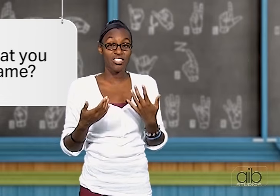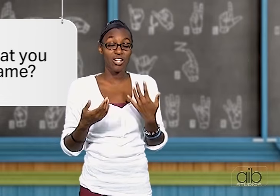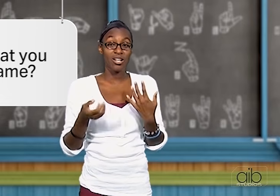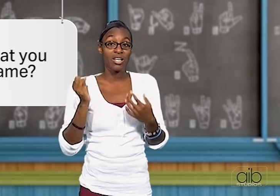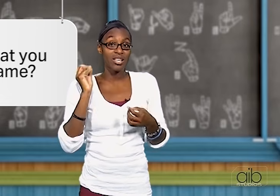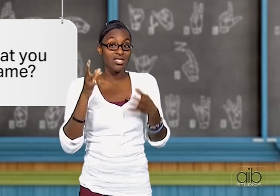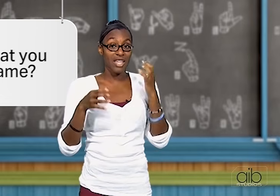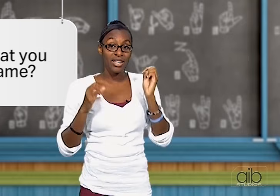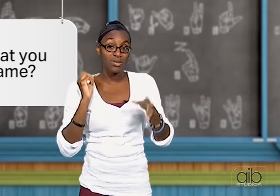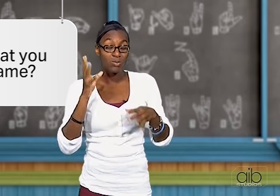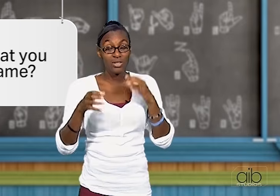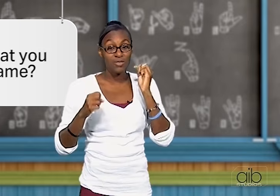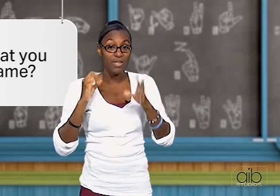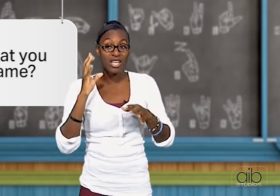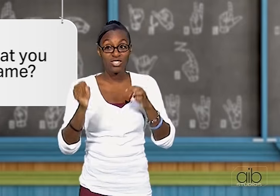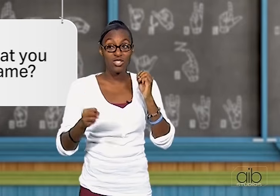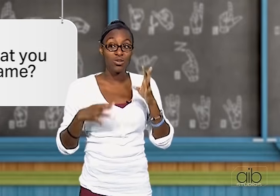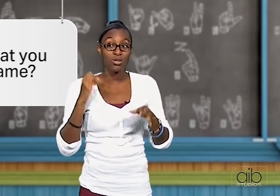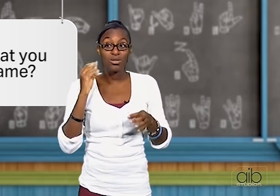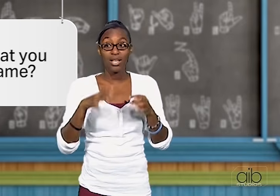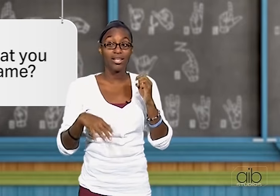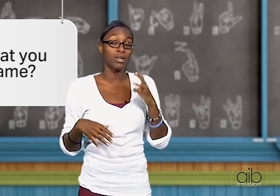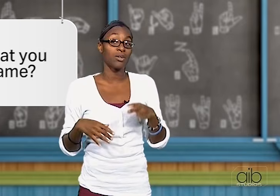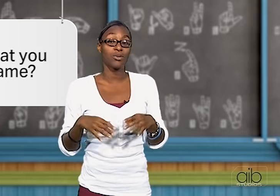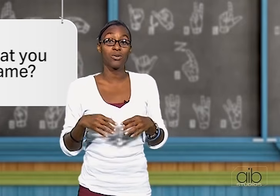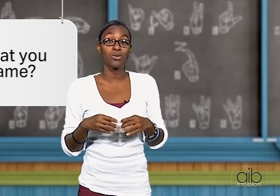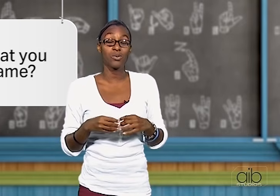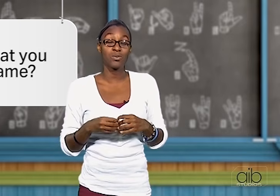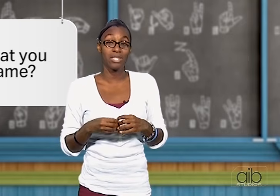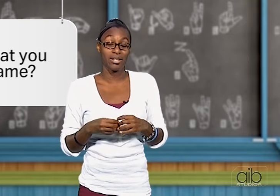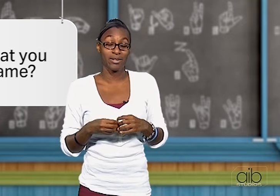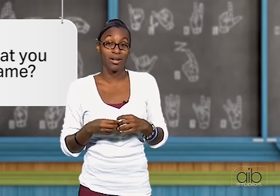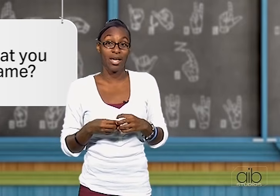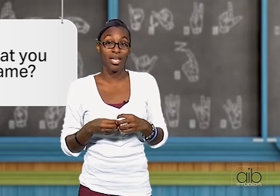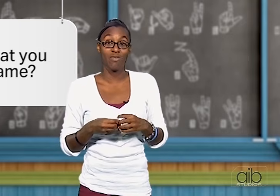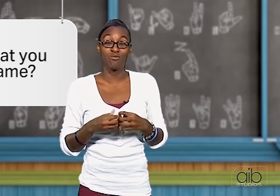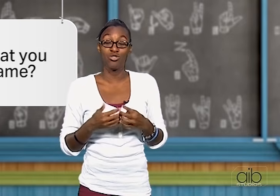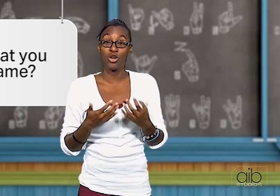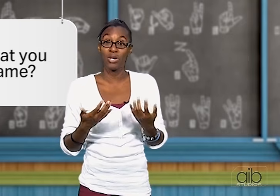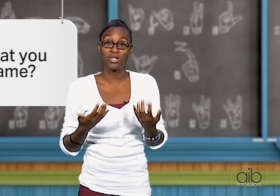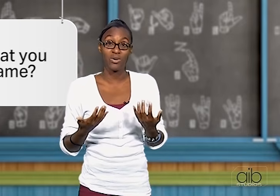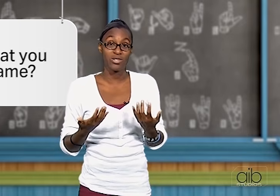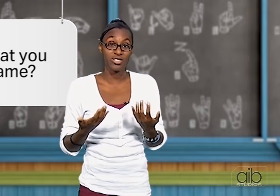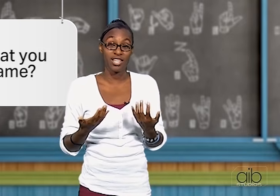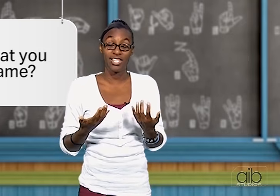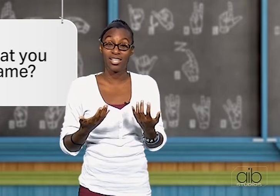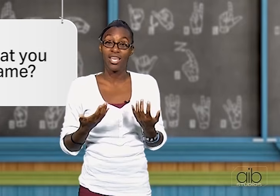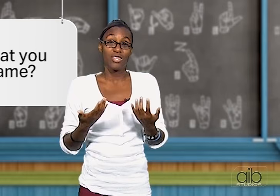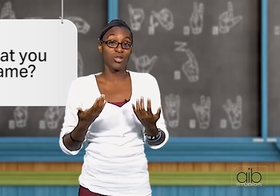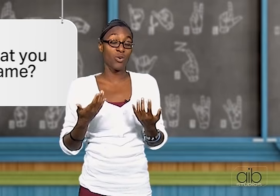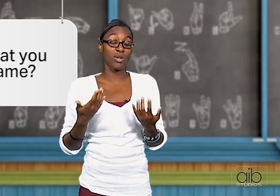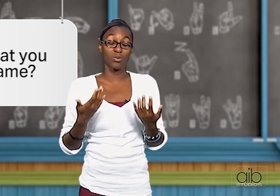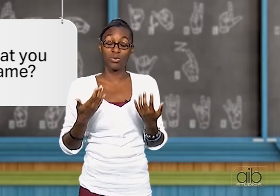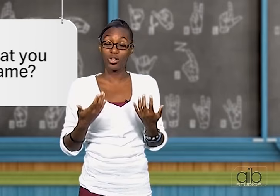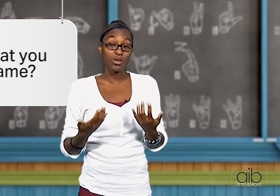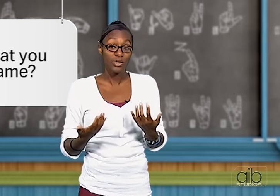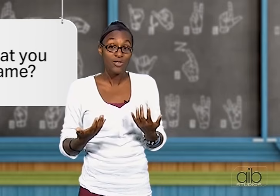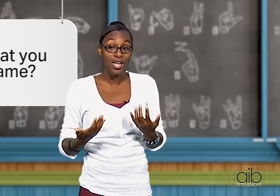start signing really fast to you and you're like, oh dear, I have no idea what they're saying. They're going really, really